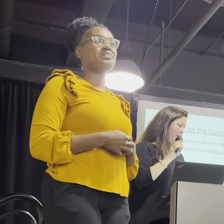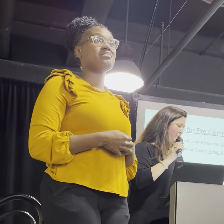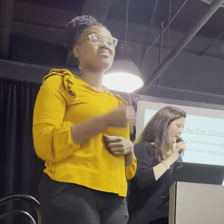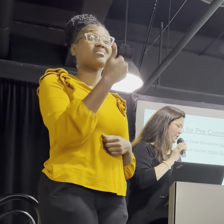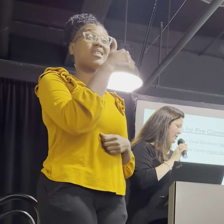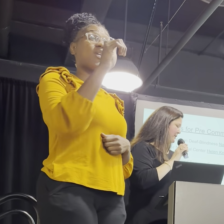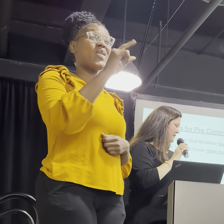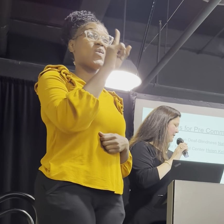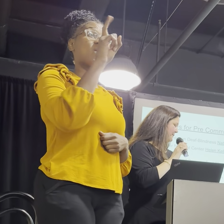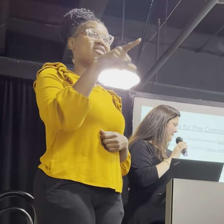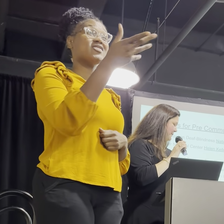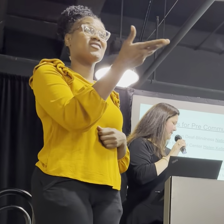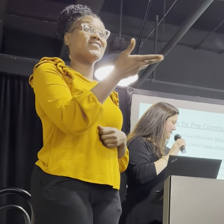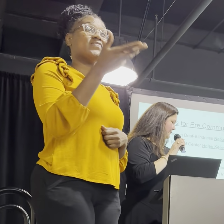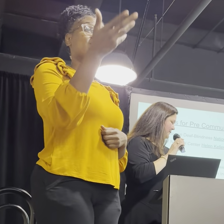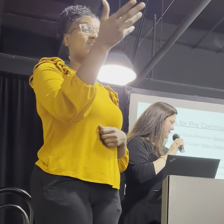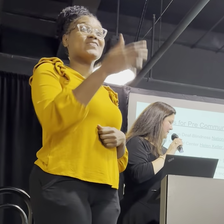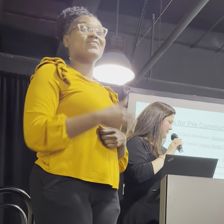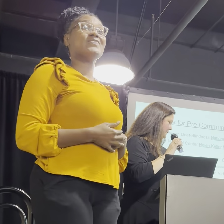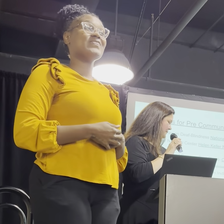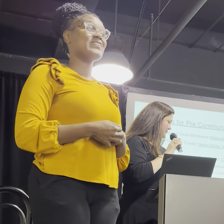Any other questions?